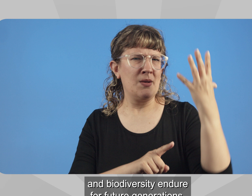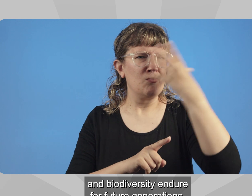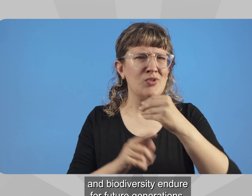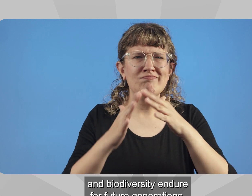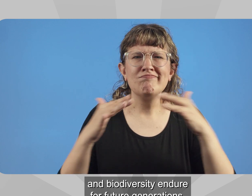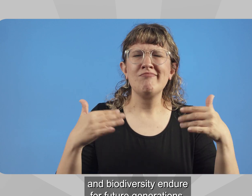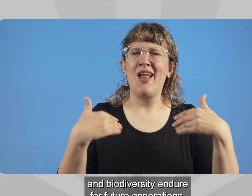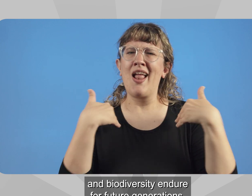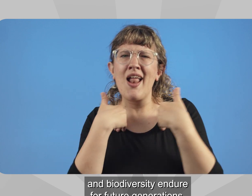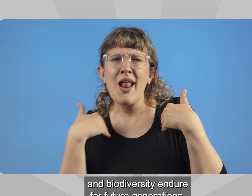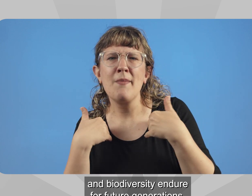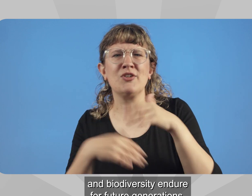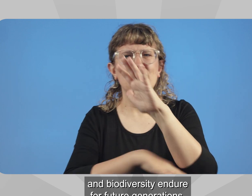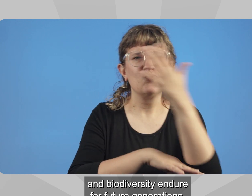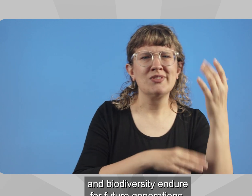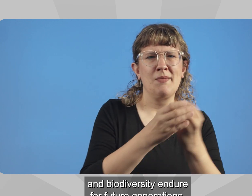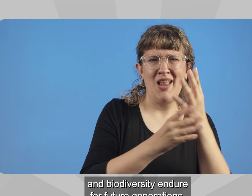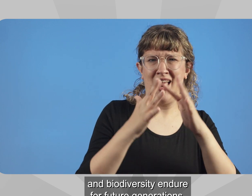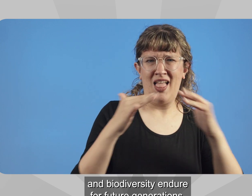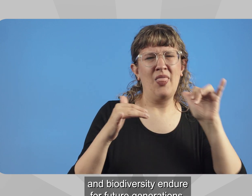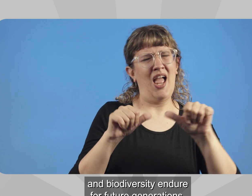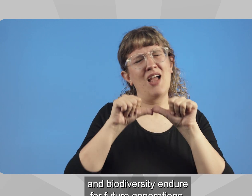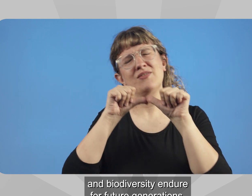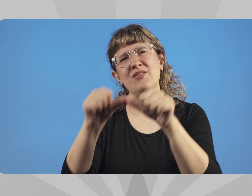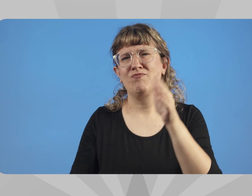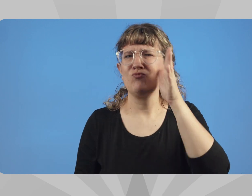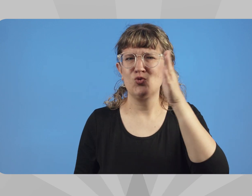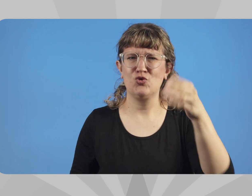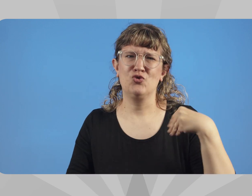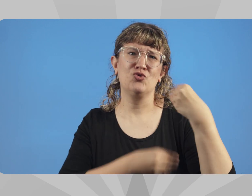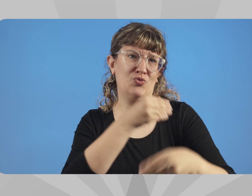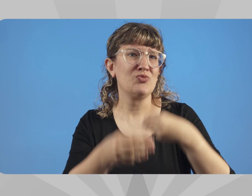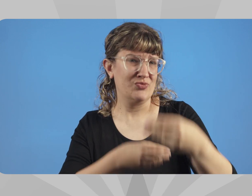and biodiversity endure for future generations.